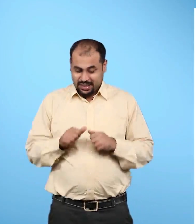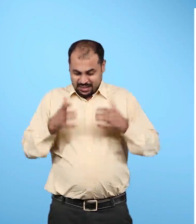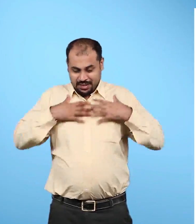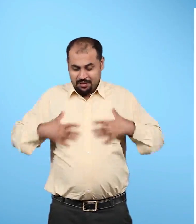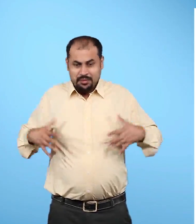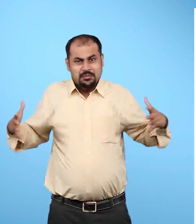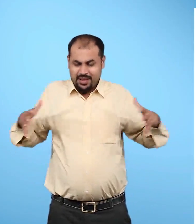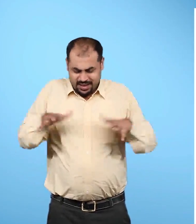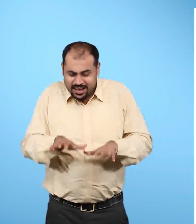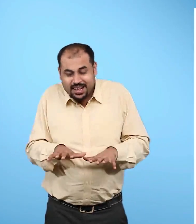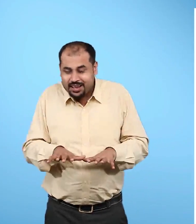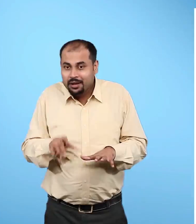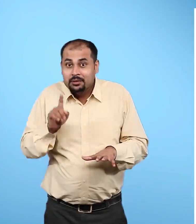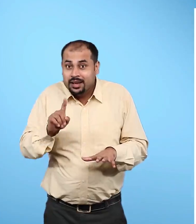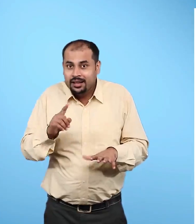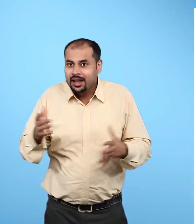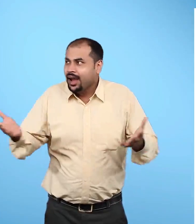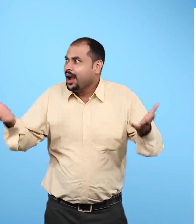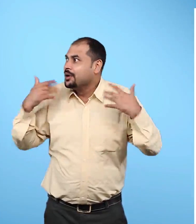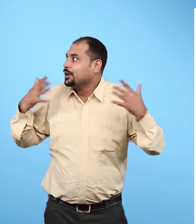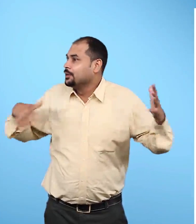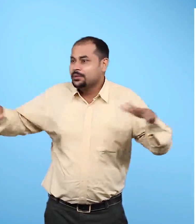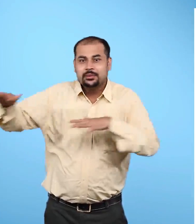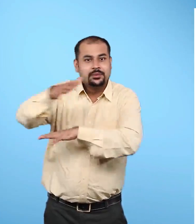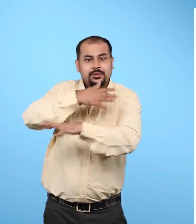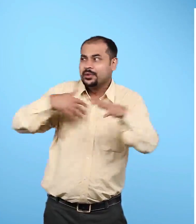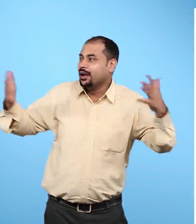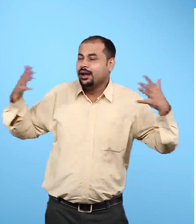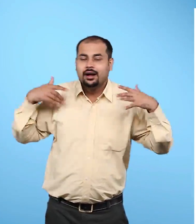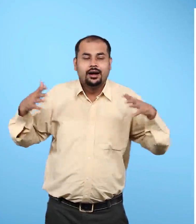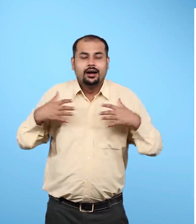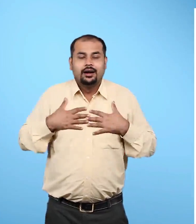This way the air all over me keeps me cool.